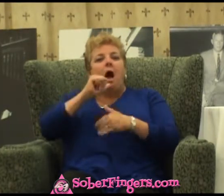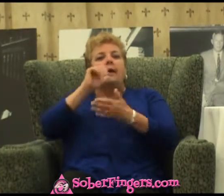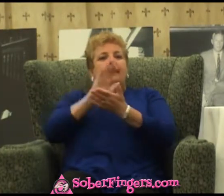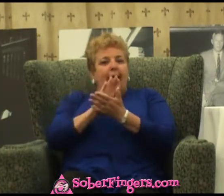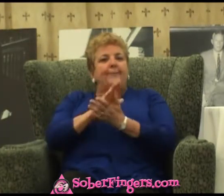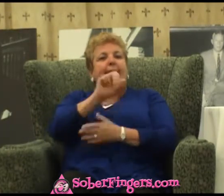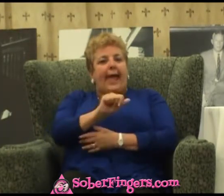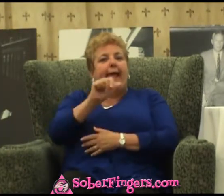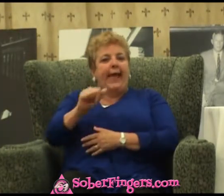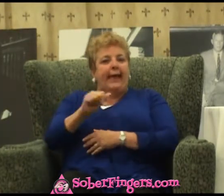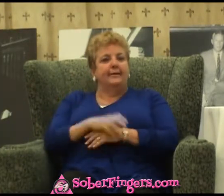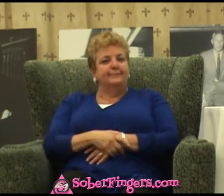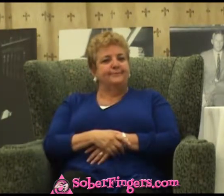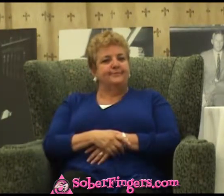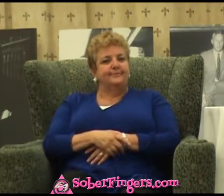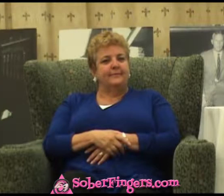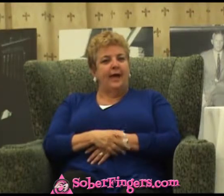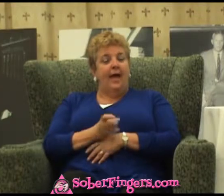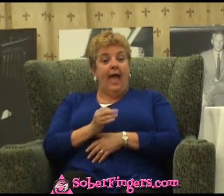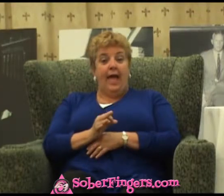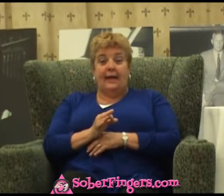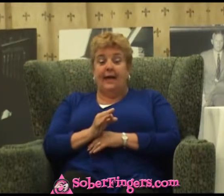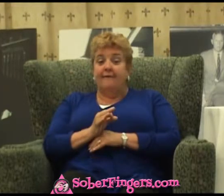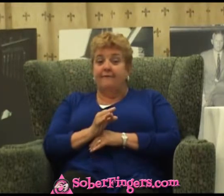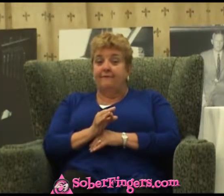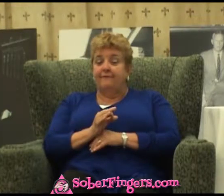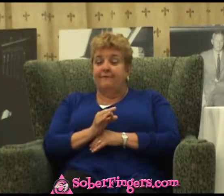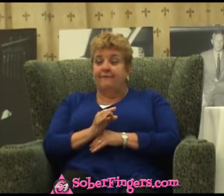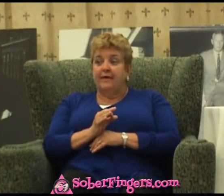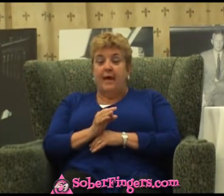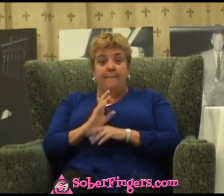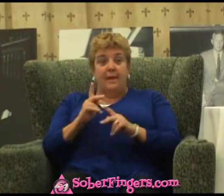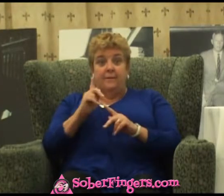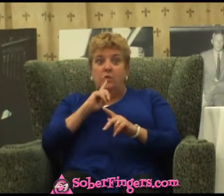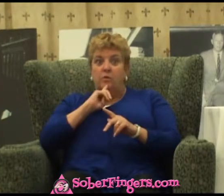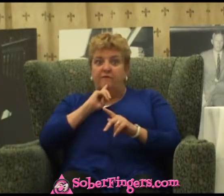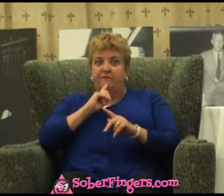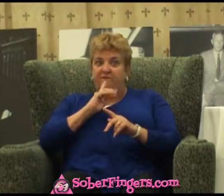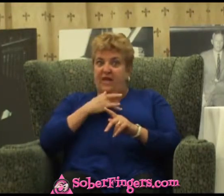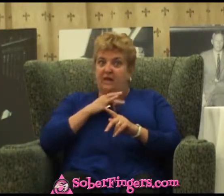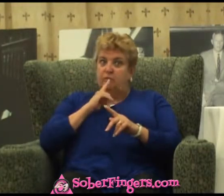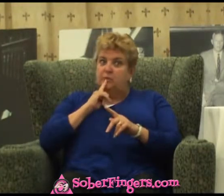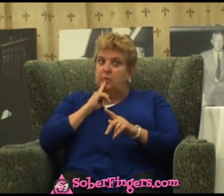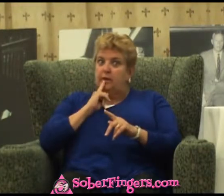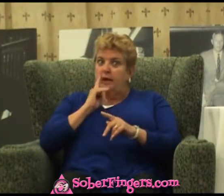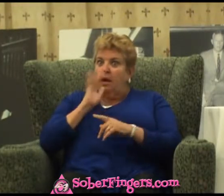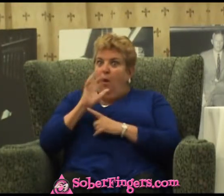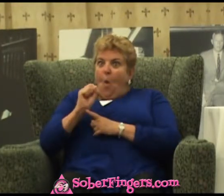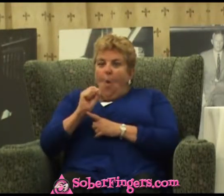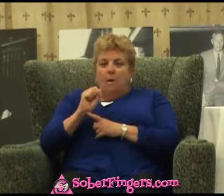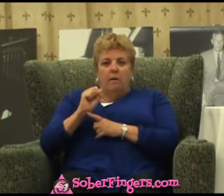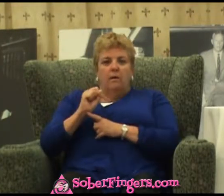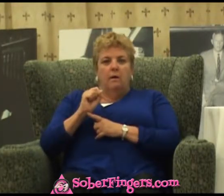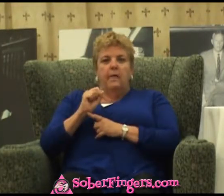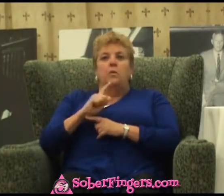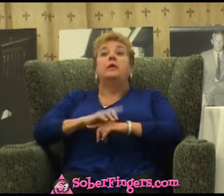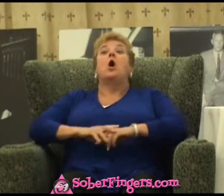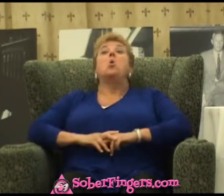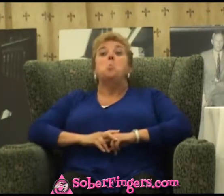And if you were really extraordinary, people kind of nodded their heads and said far out, but they didn't clap. So